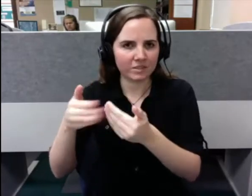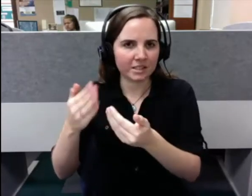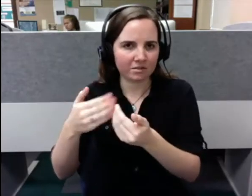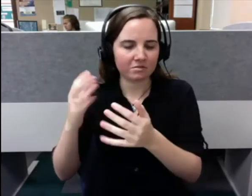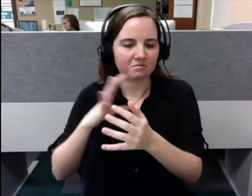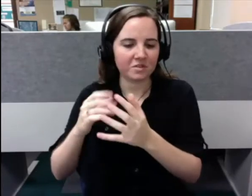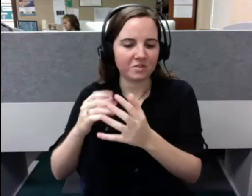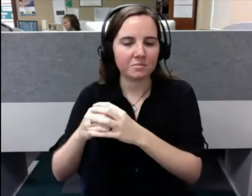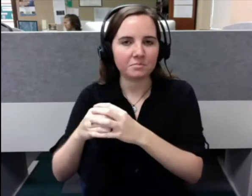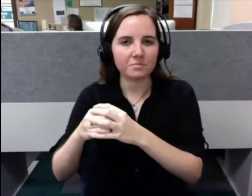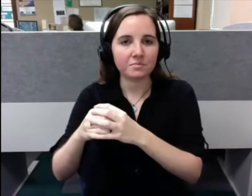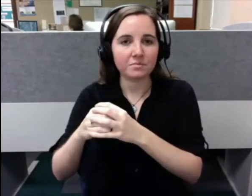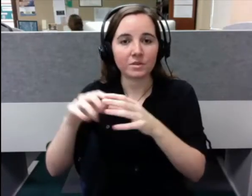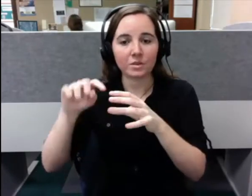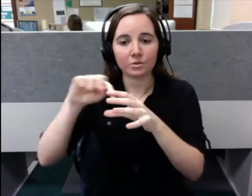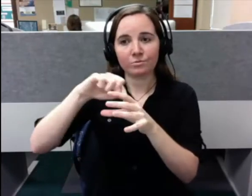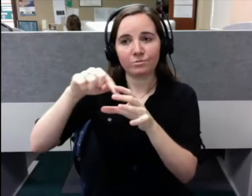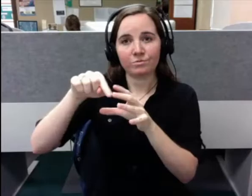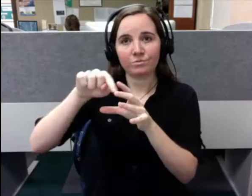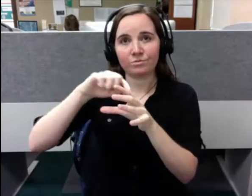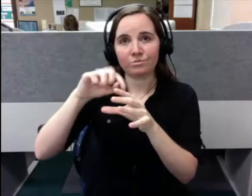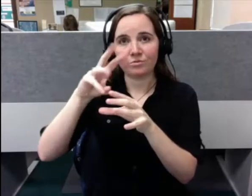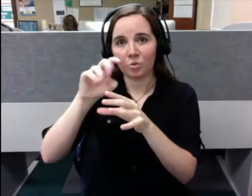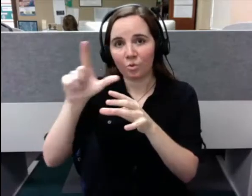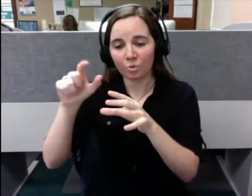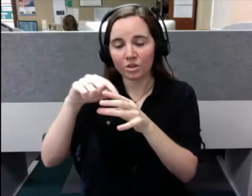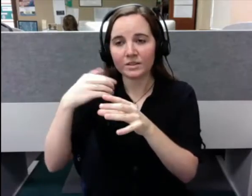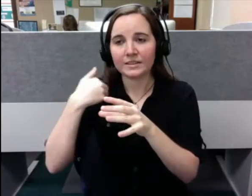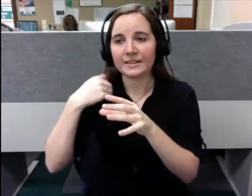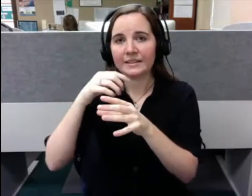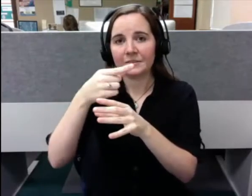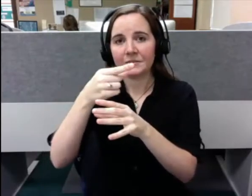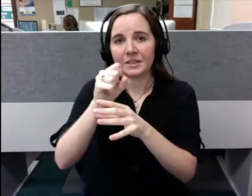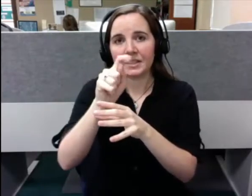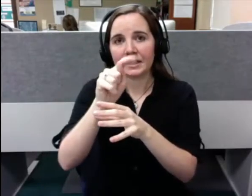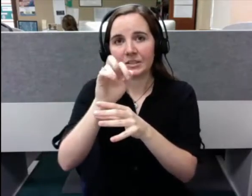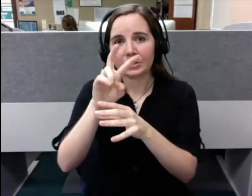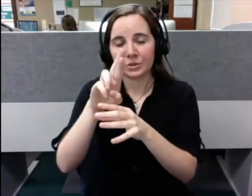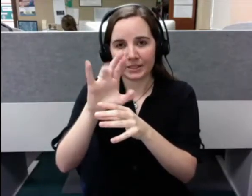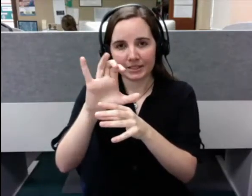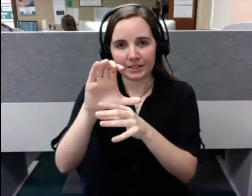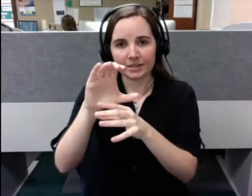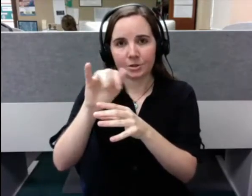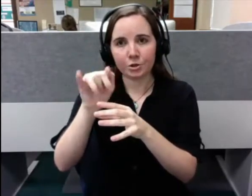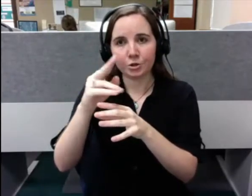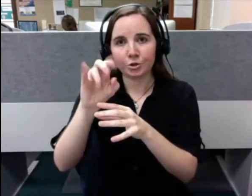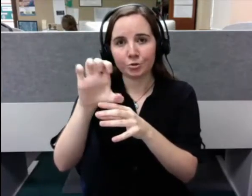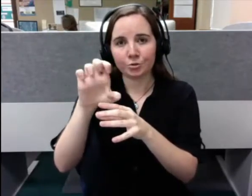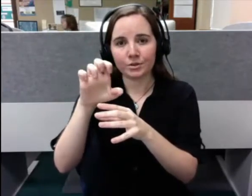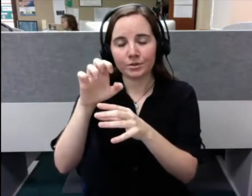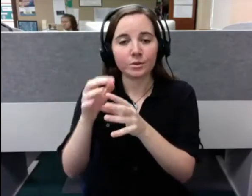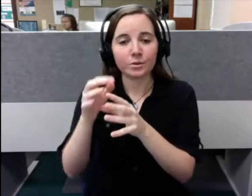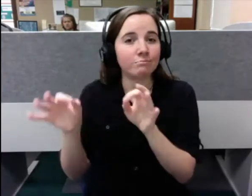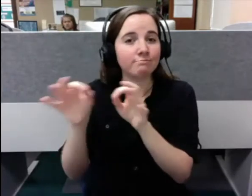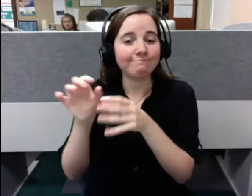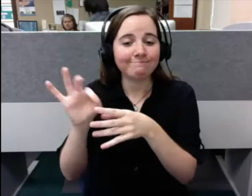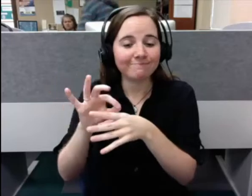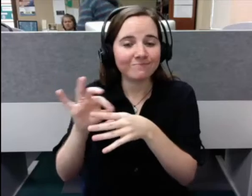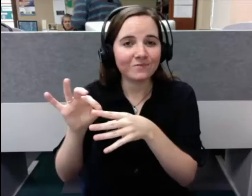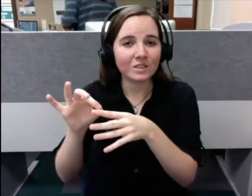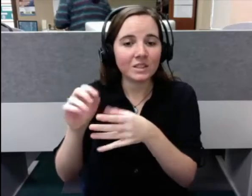fashion. Additionally, the walls of the stomach produce a fluid known as gastric juice. Gastric juice primarily will